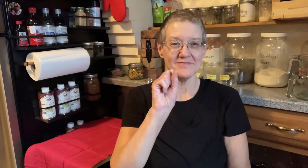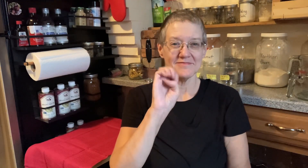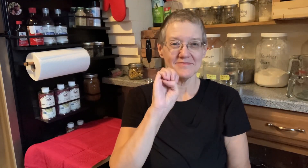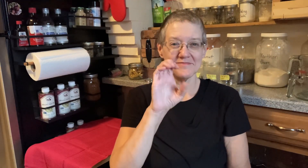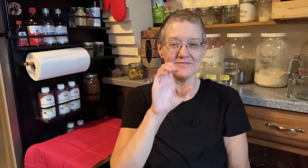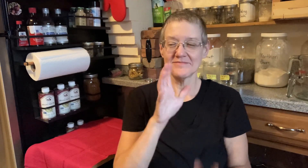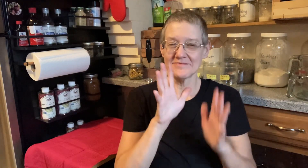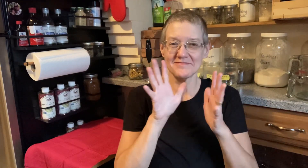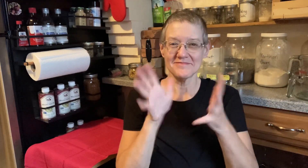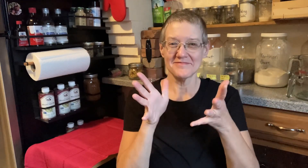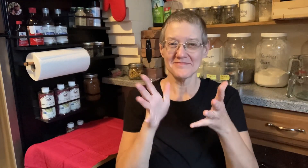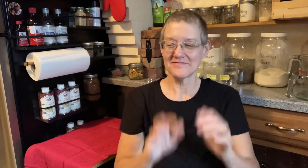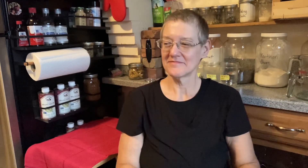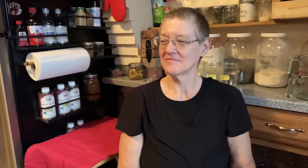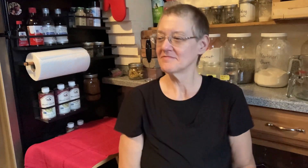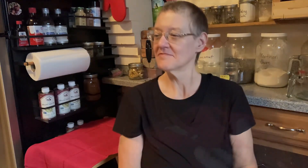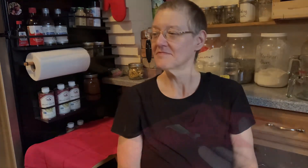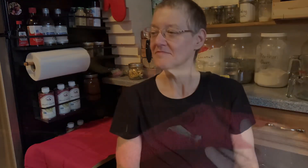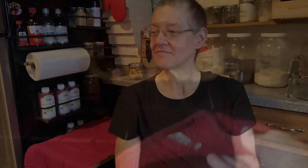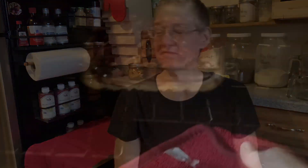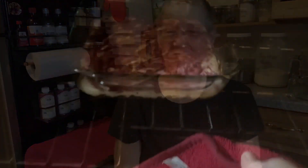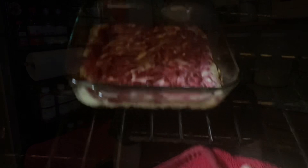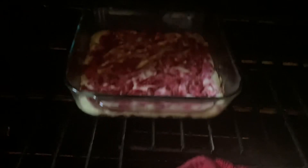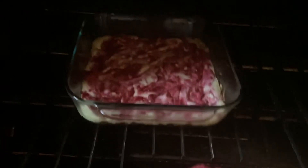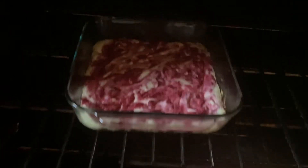Okay, 5 seconds left.